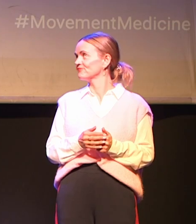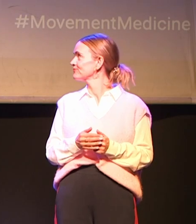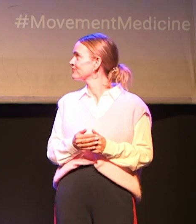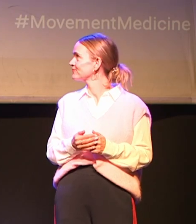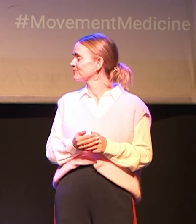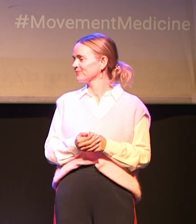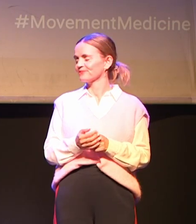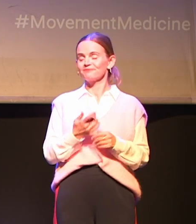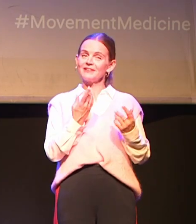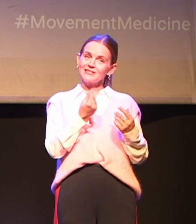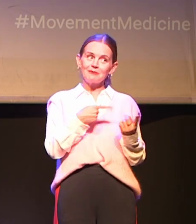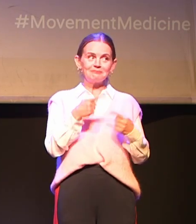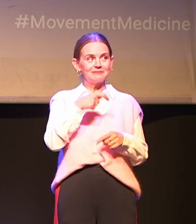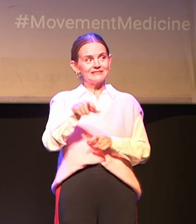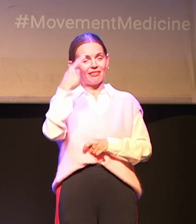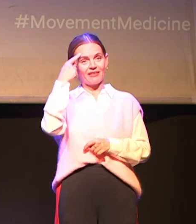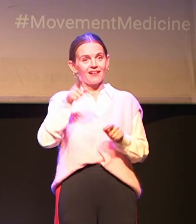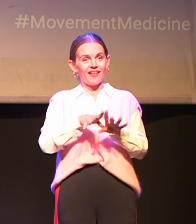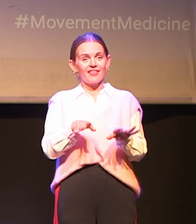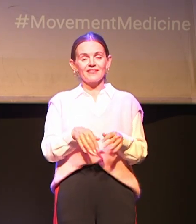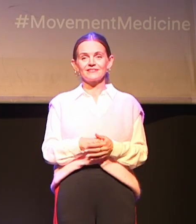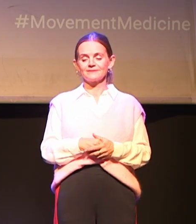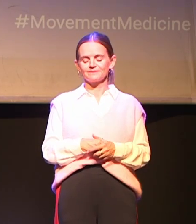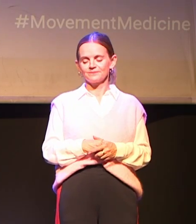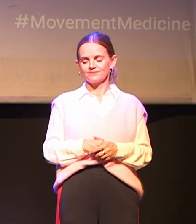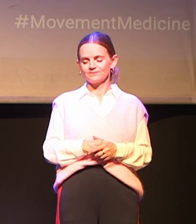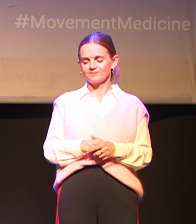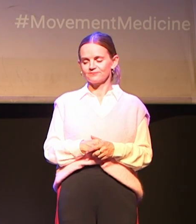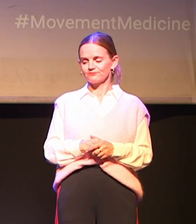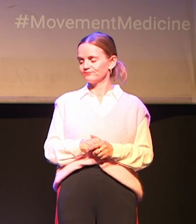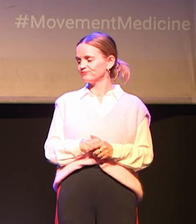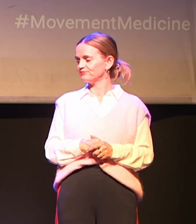I still think that. um,